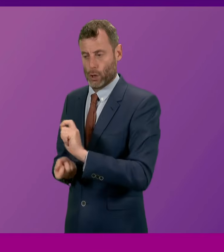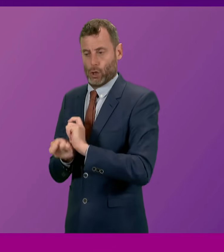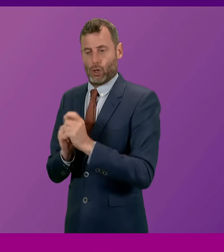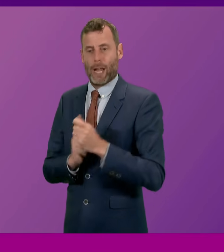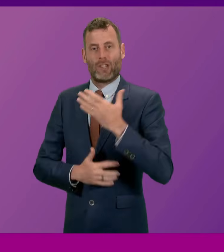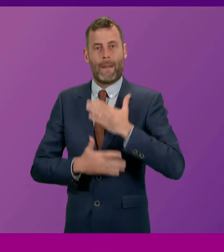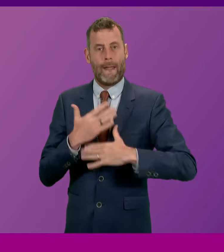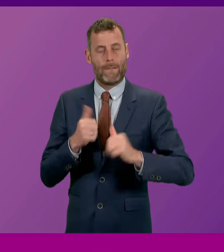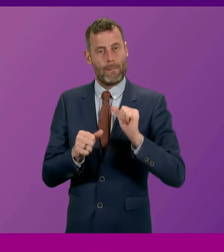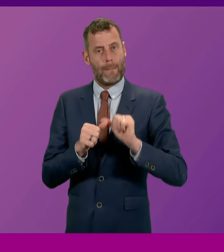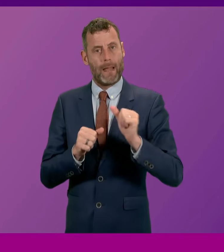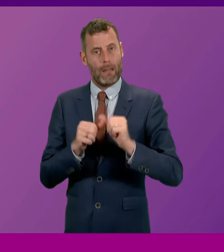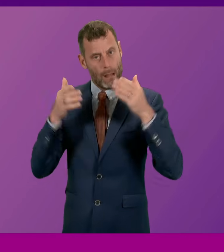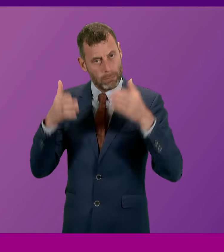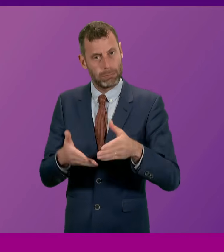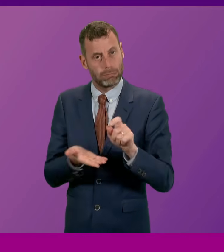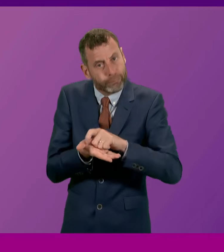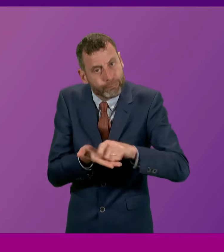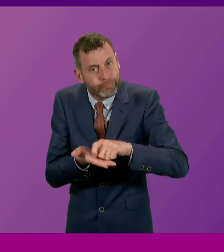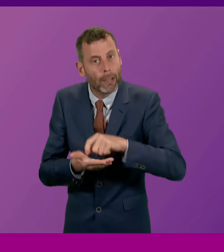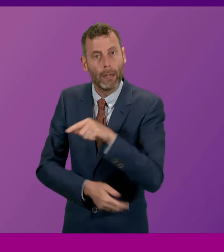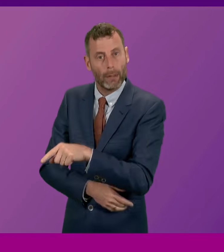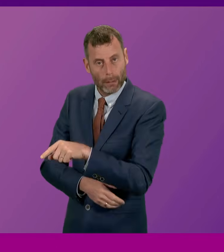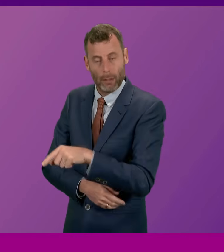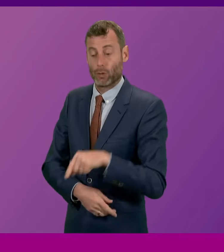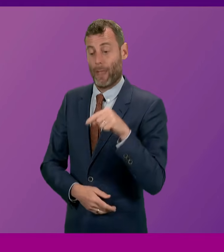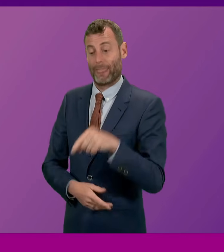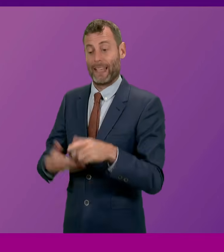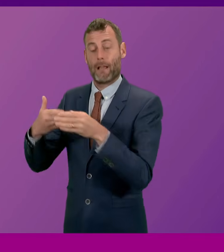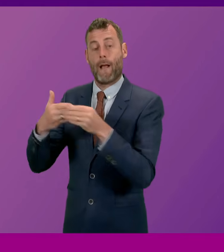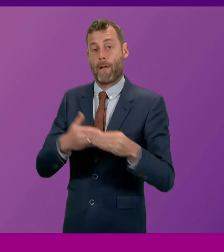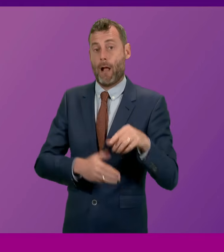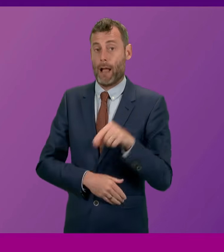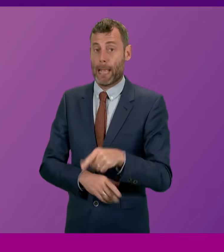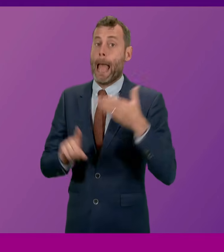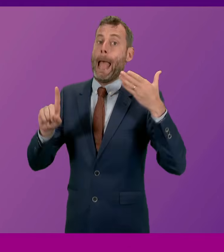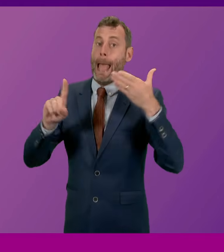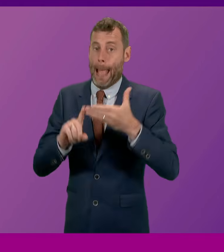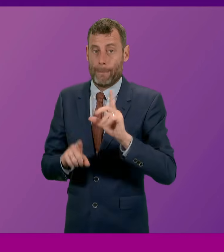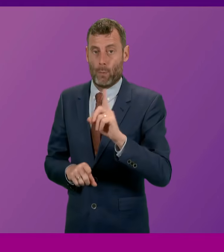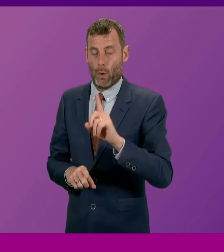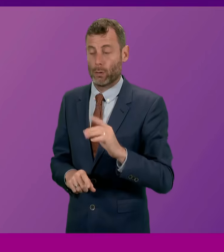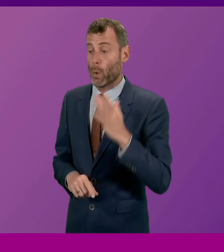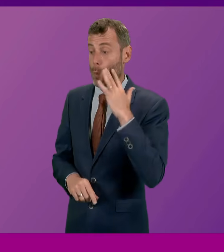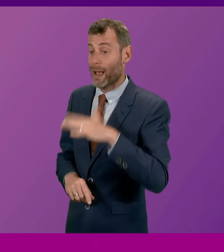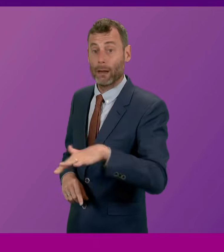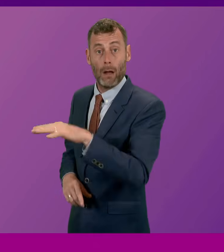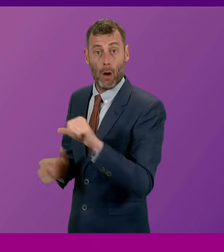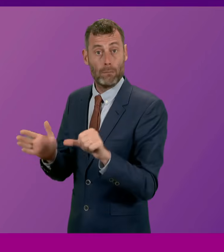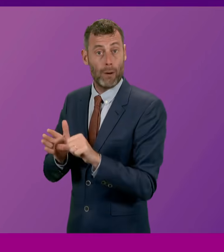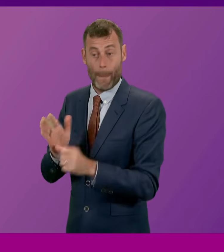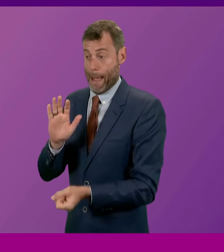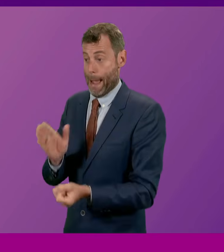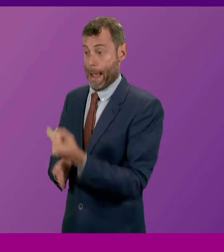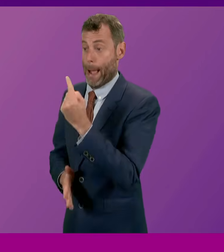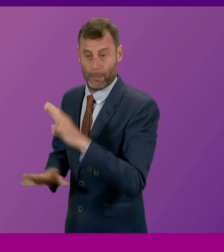unacceptable behaviour by young people. So what the guidance is designed to do is to de-escalate situations in our schools to